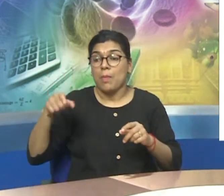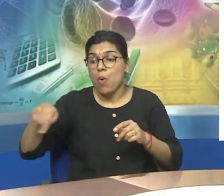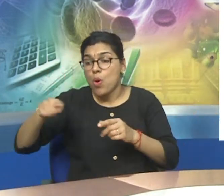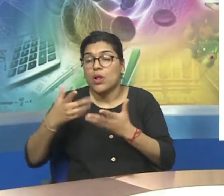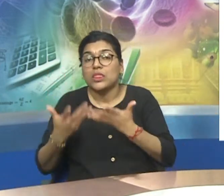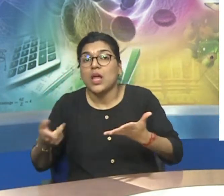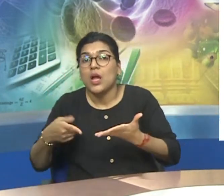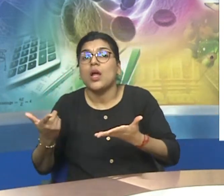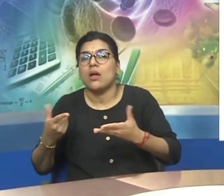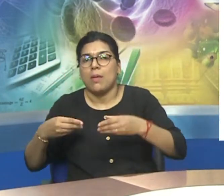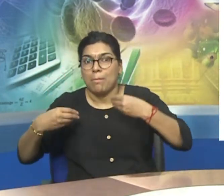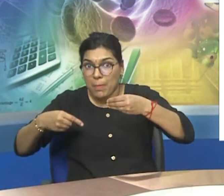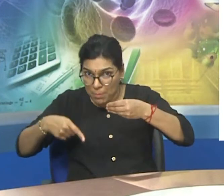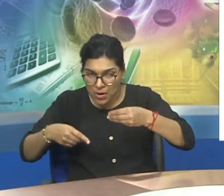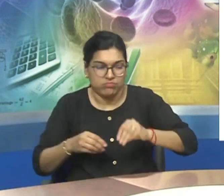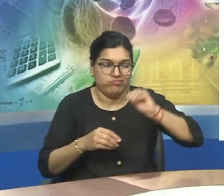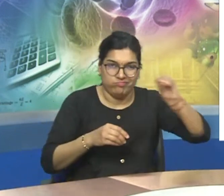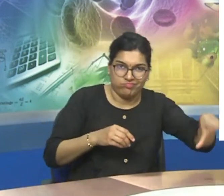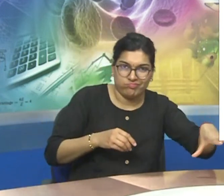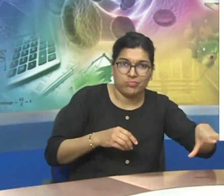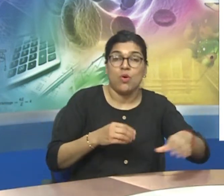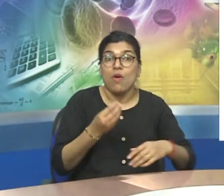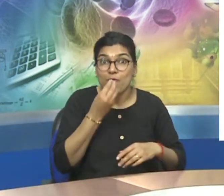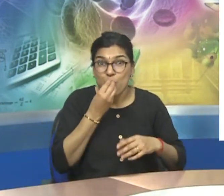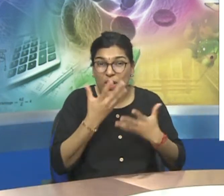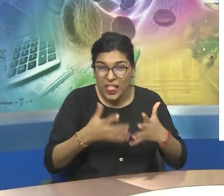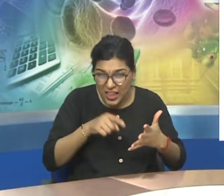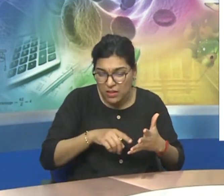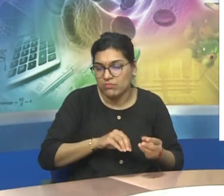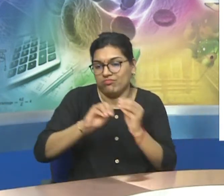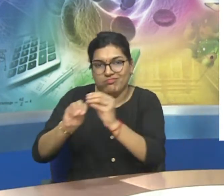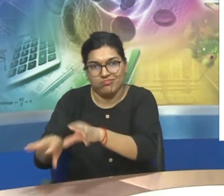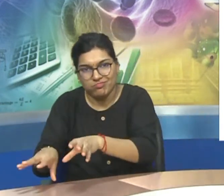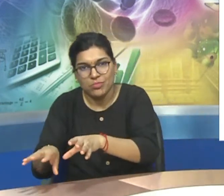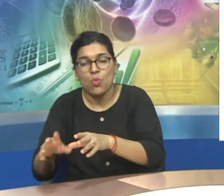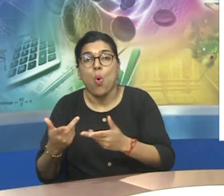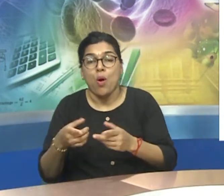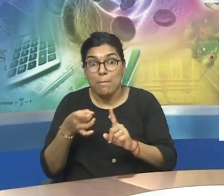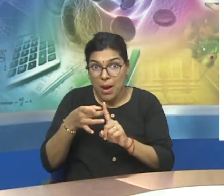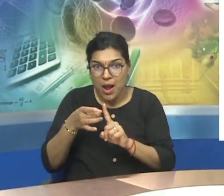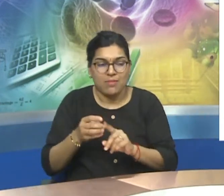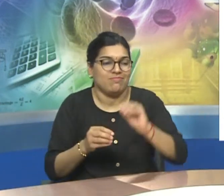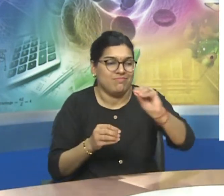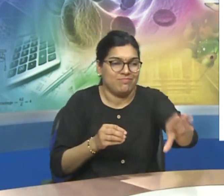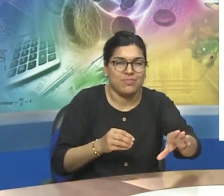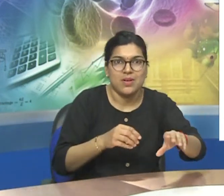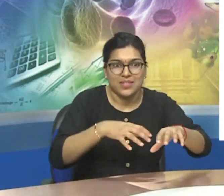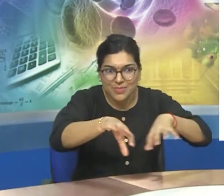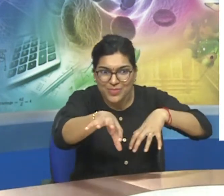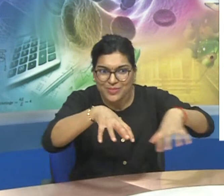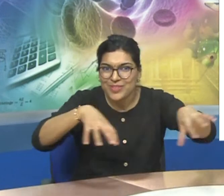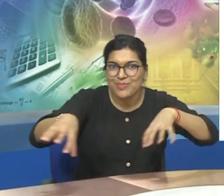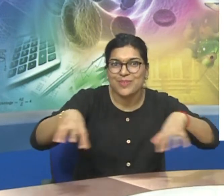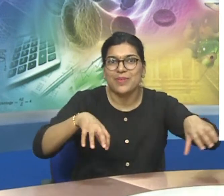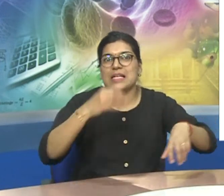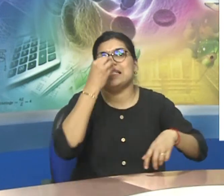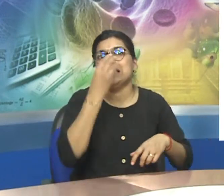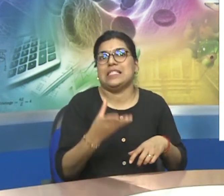besides compensating for the expenditure which incurred on its collection and transportation.